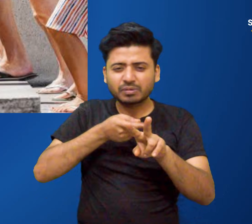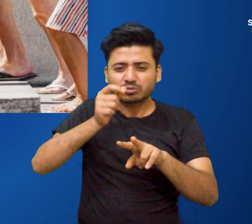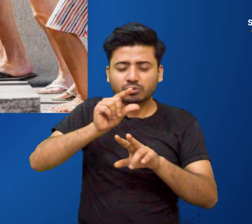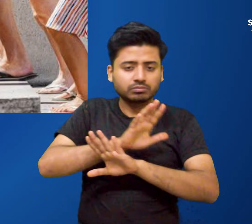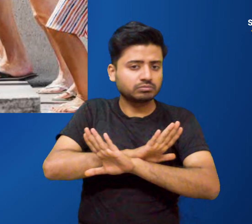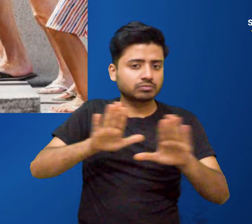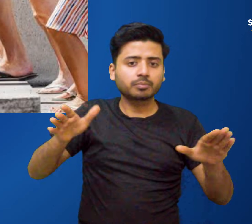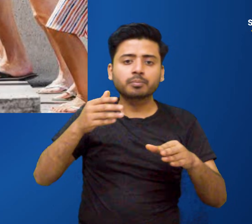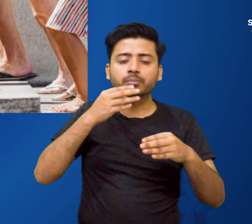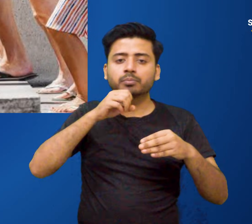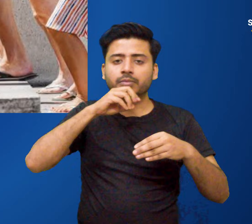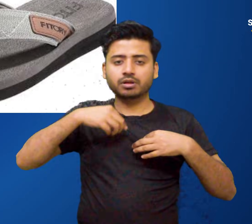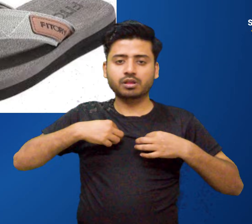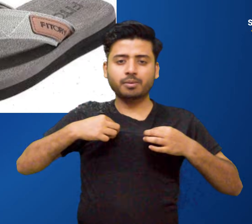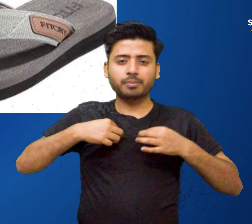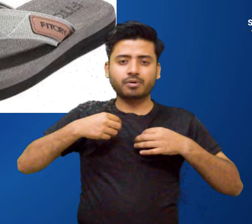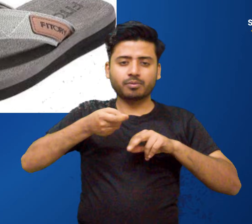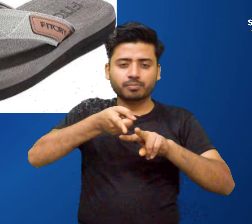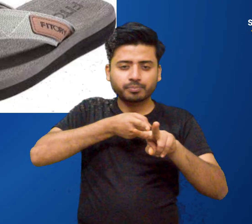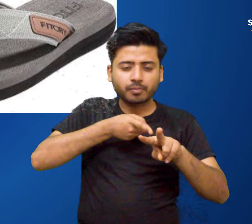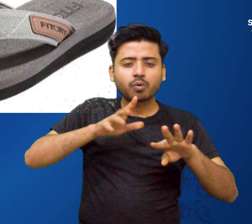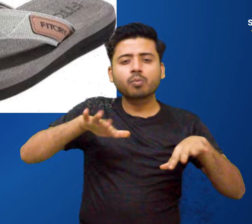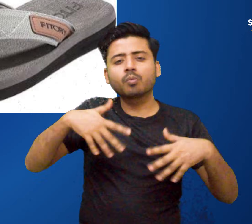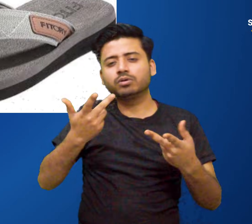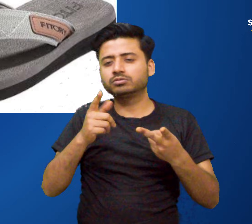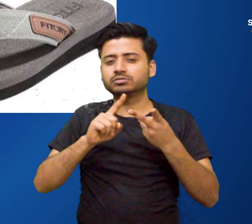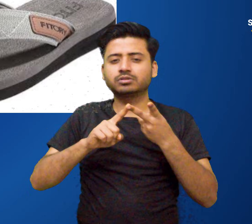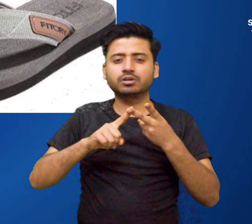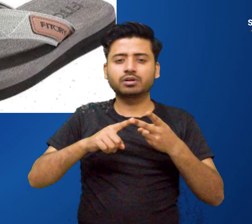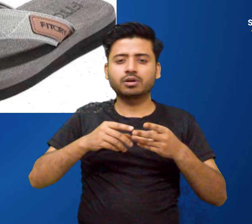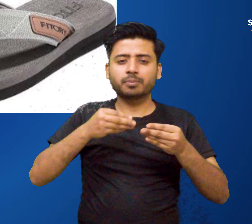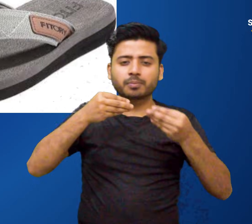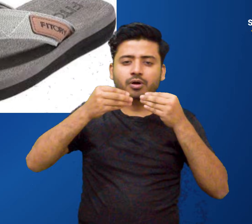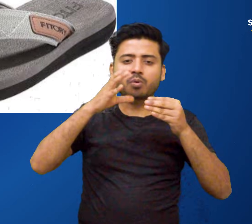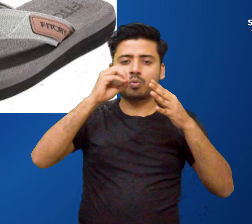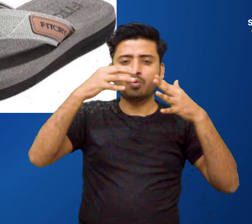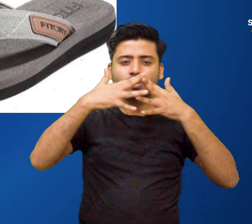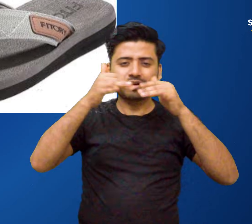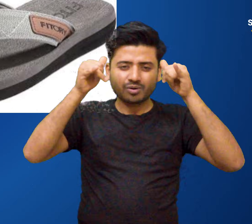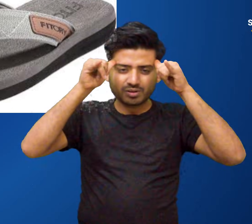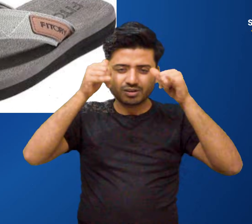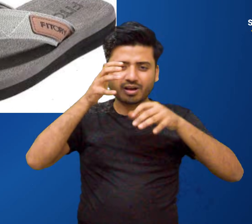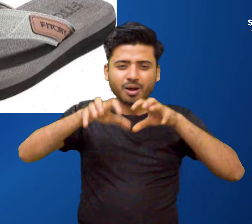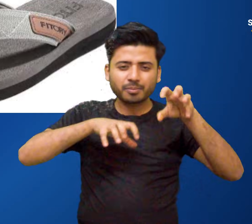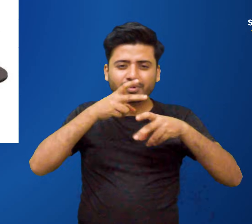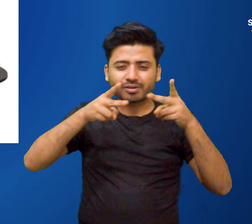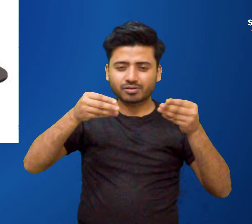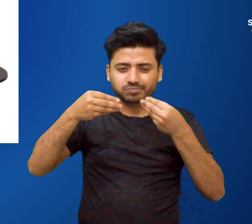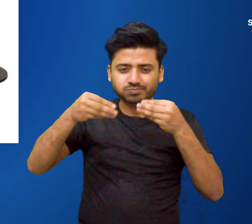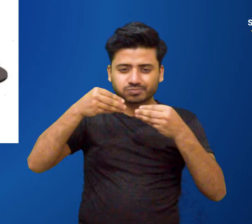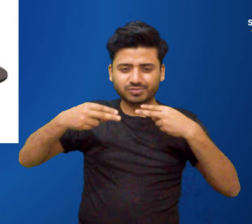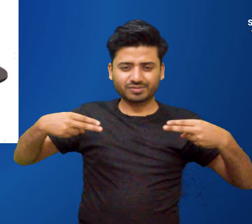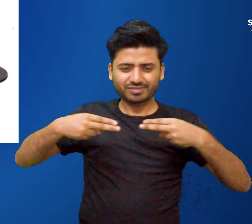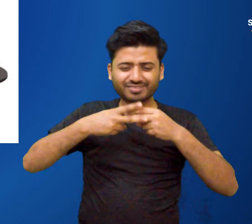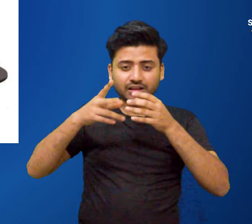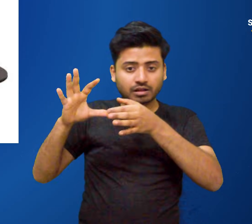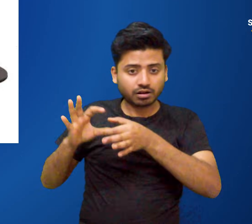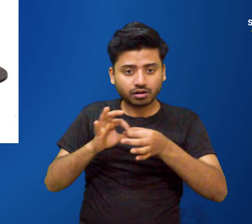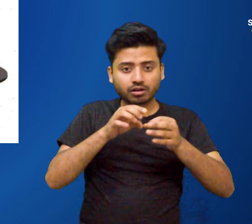bent knuckles, or worsen bunions. Changed gait and posture. Flip-flops force you to take shorter, clumsy